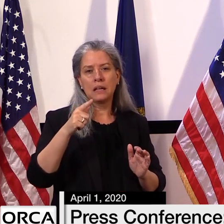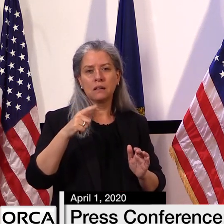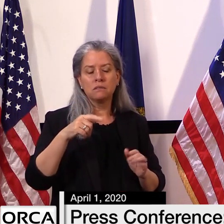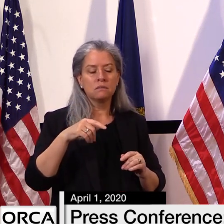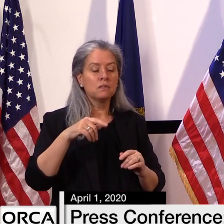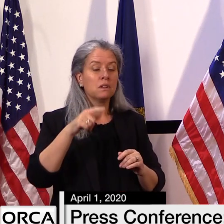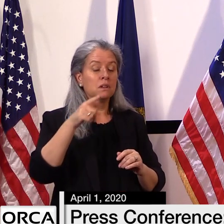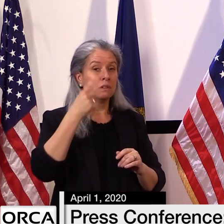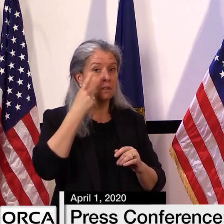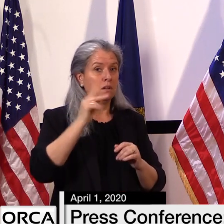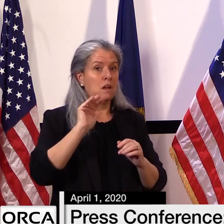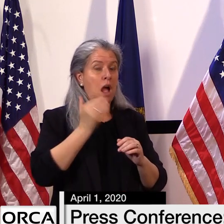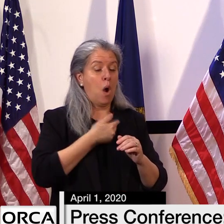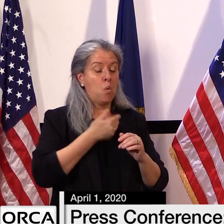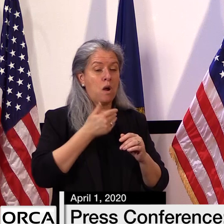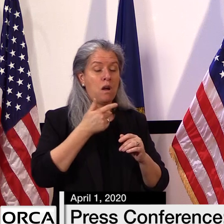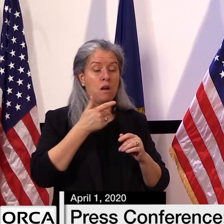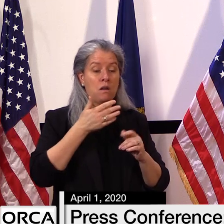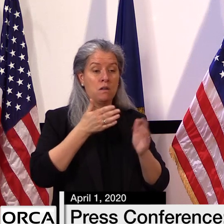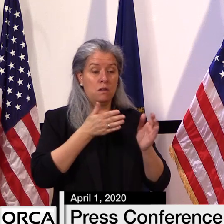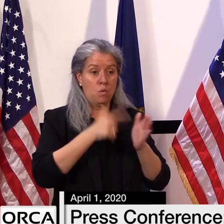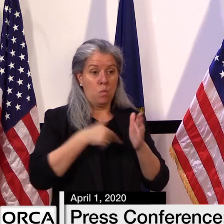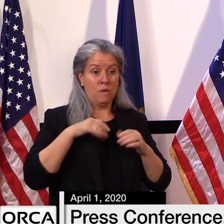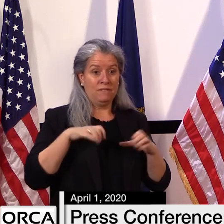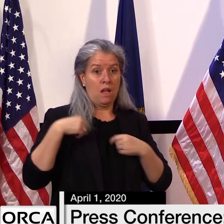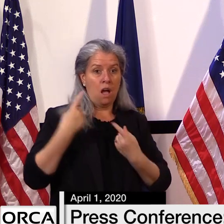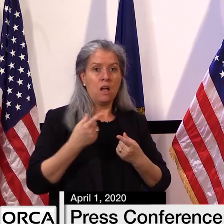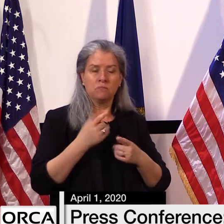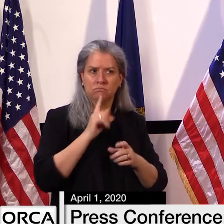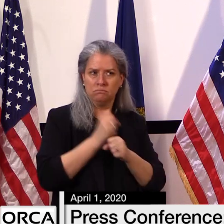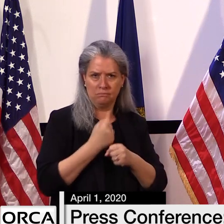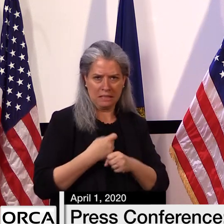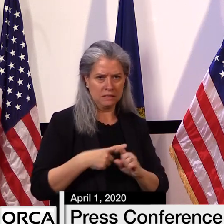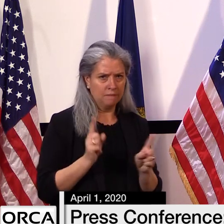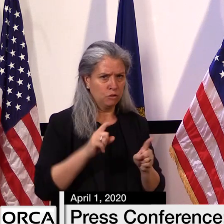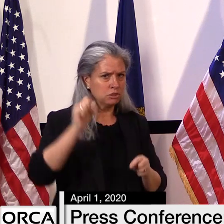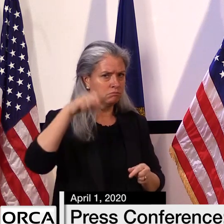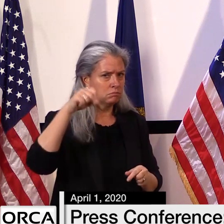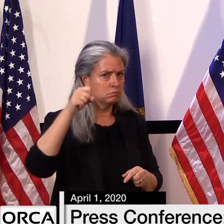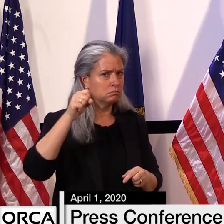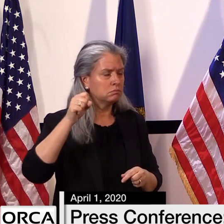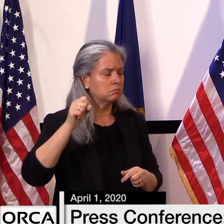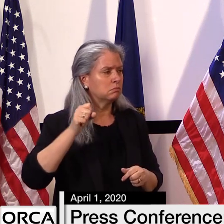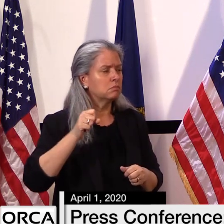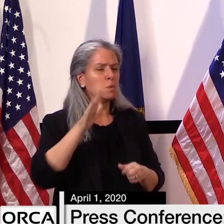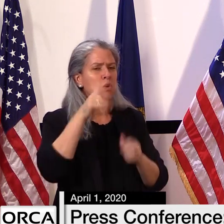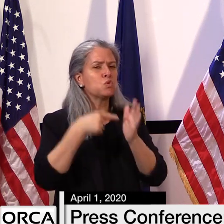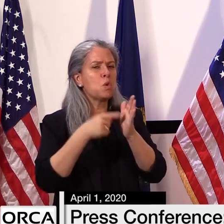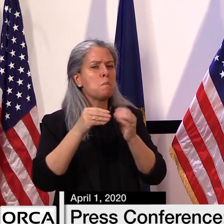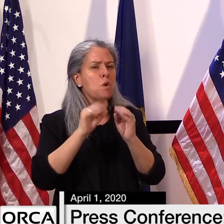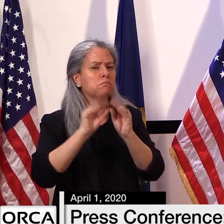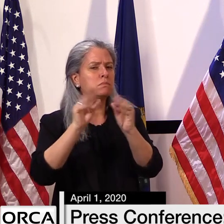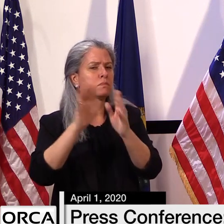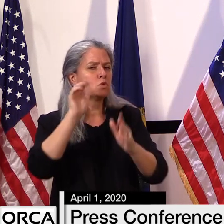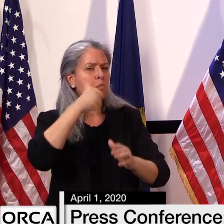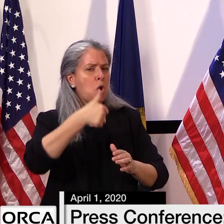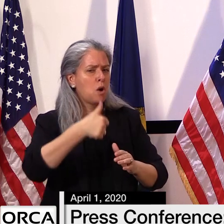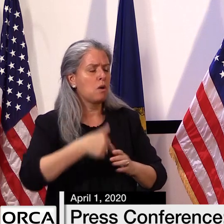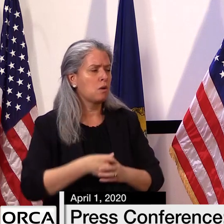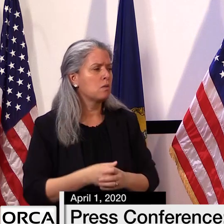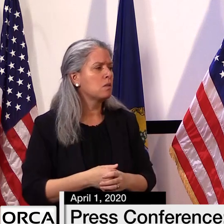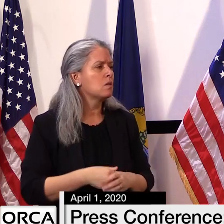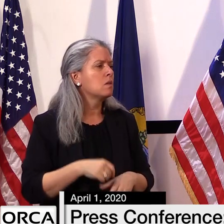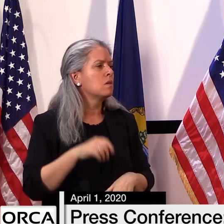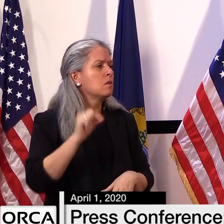the steps we've taken are having an effect. And unfortunately, the aggressive nature that we've